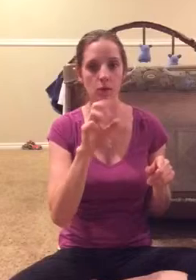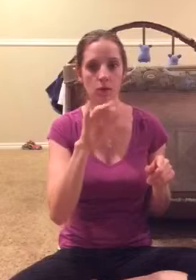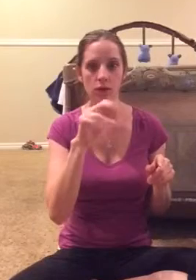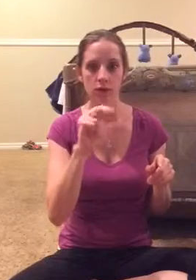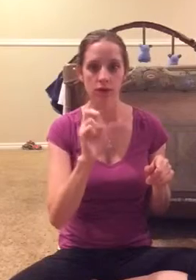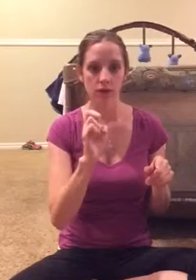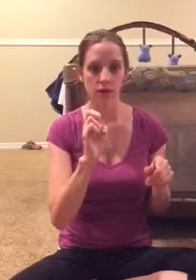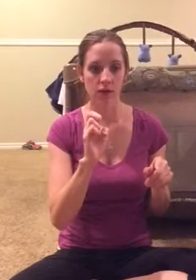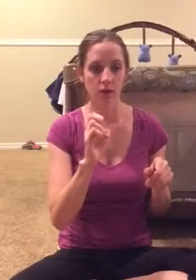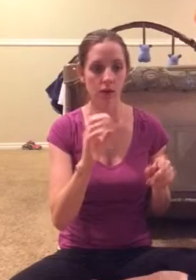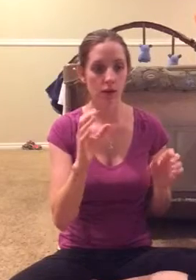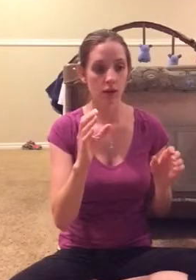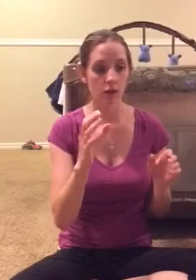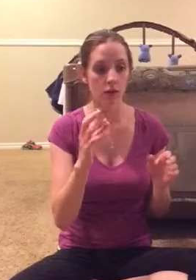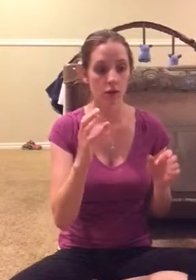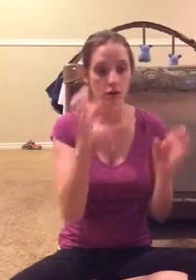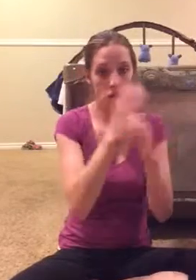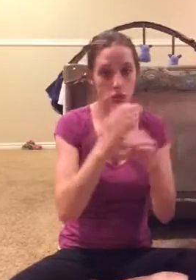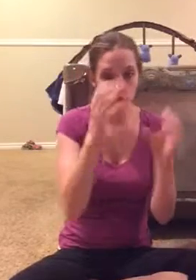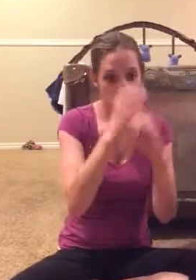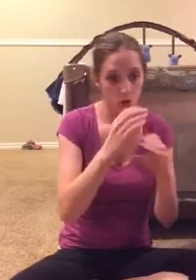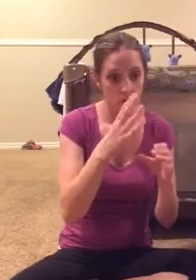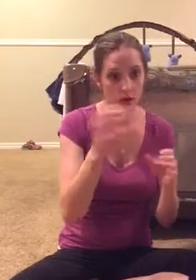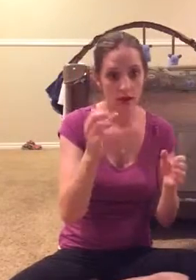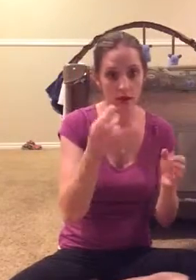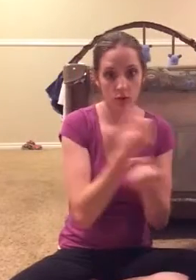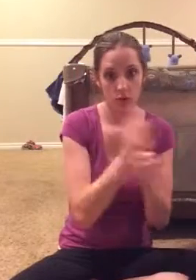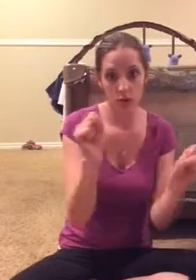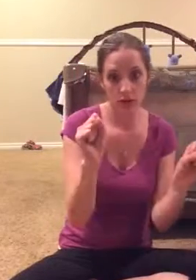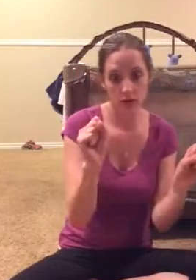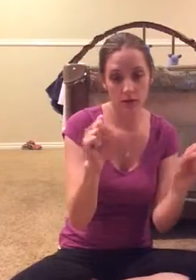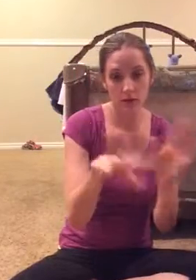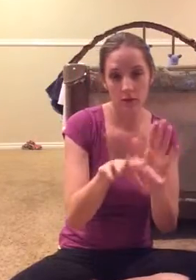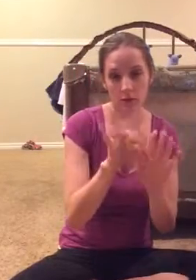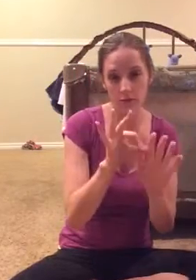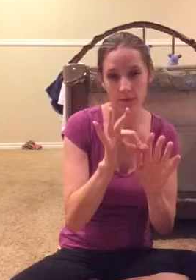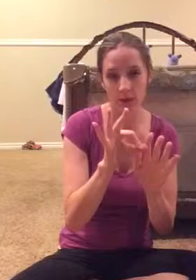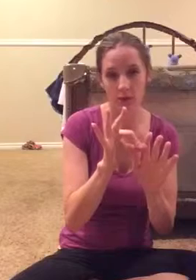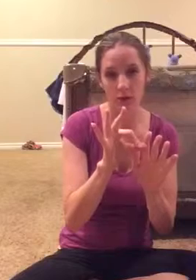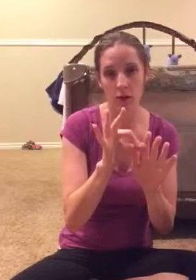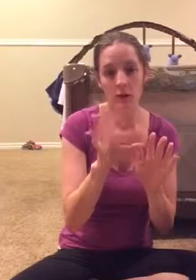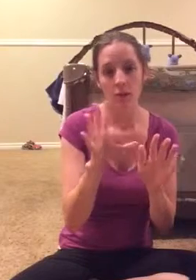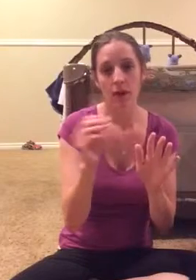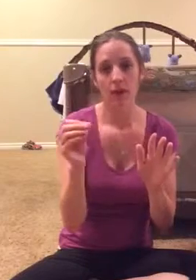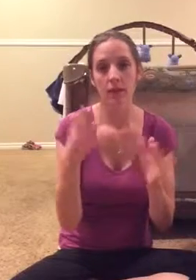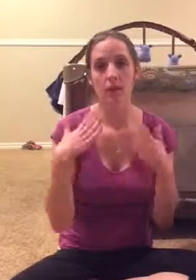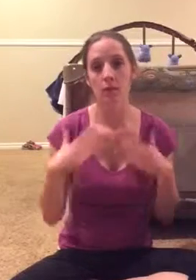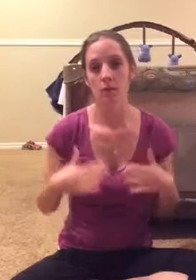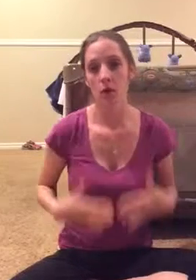unresponsive. Stacy said he helped pull the group out of the water and onto rescue boats.